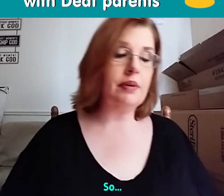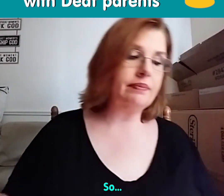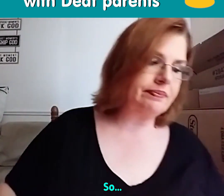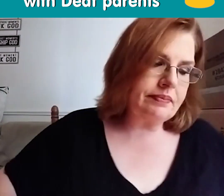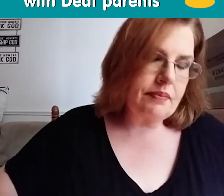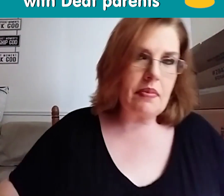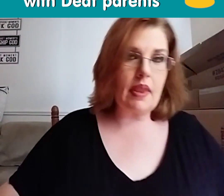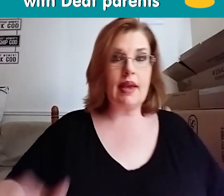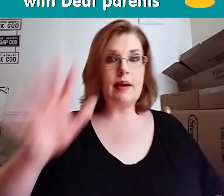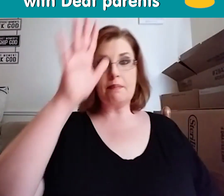And I remember